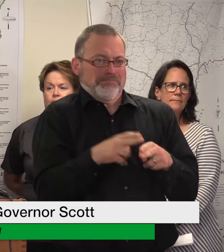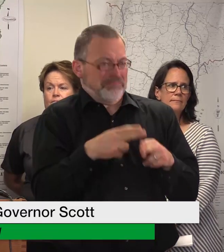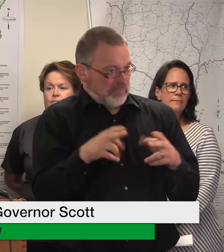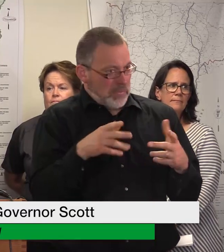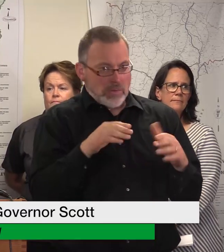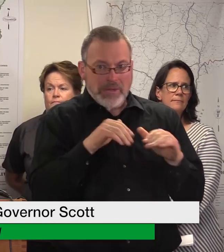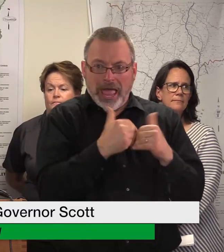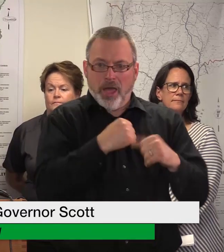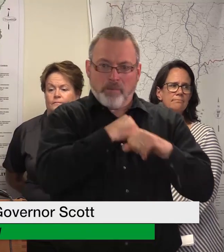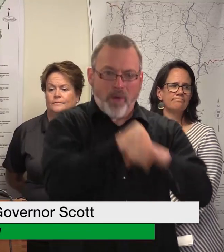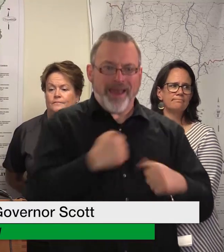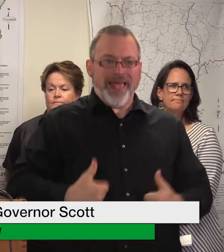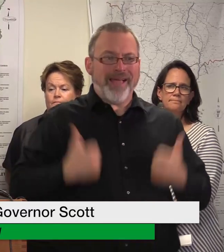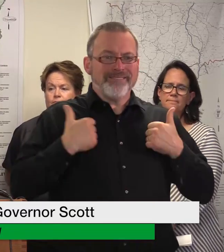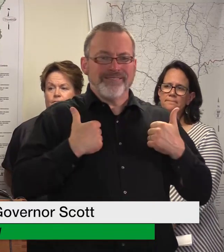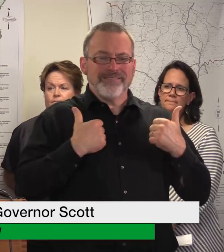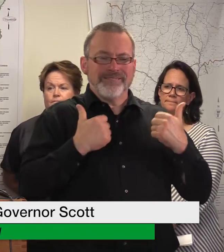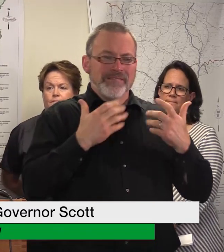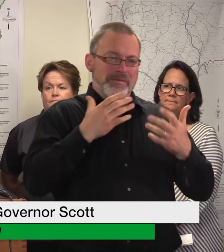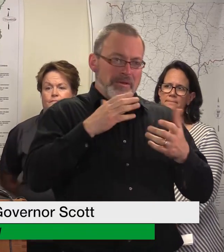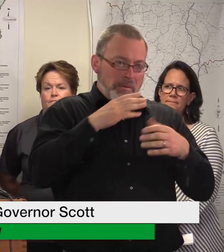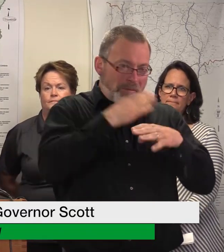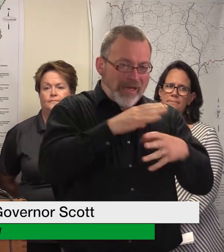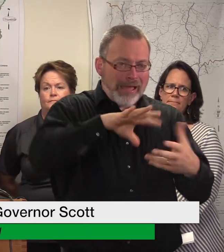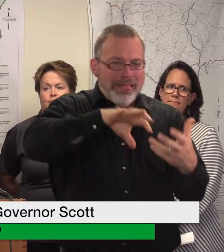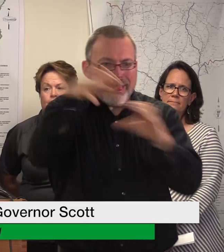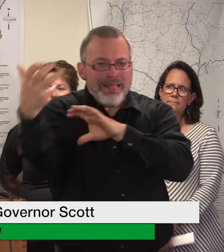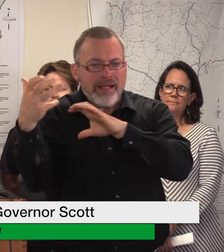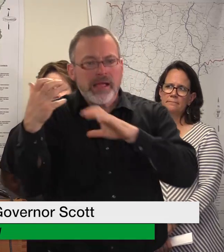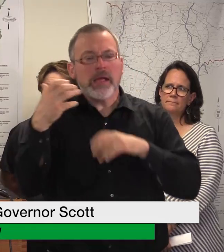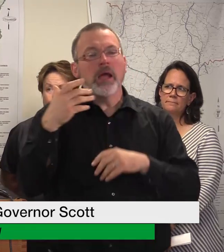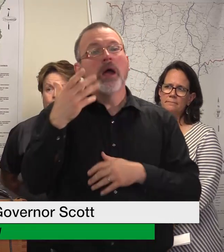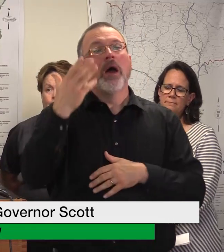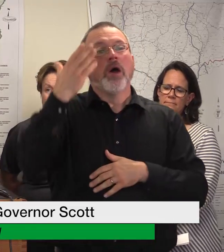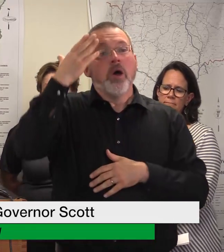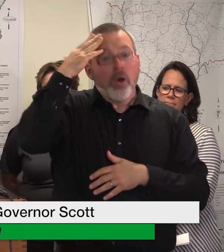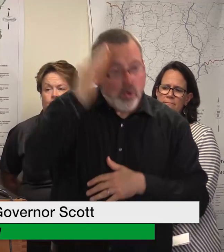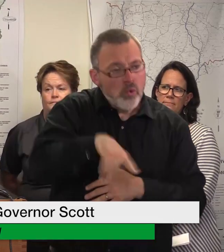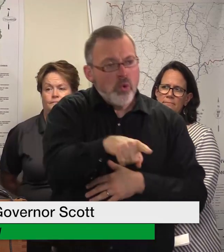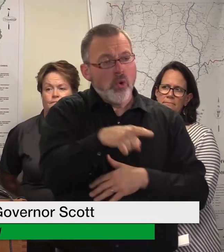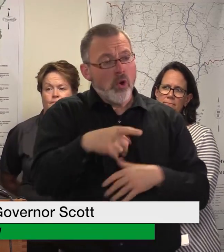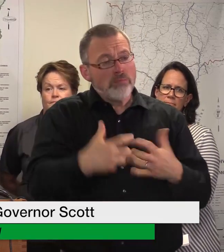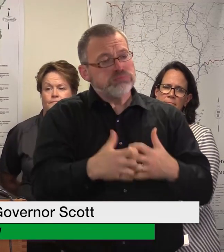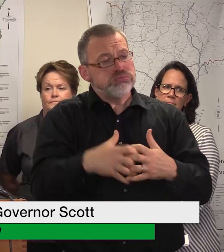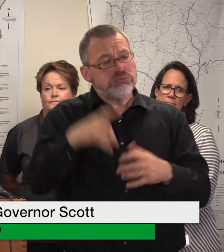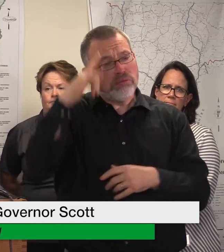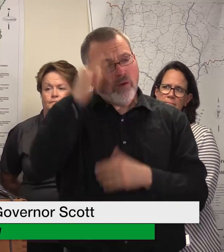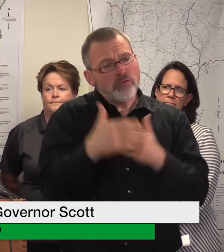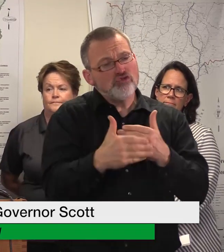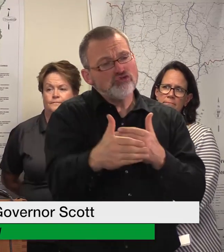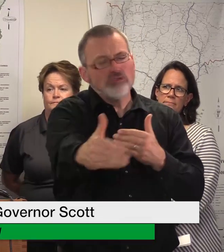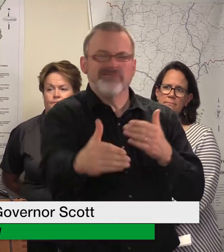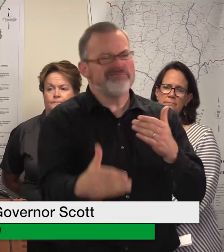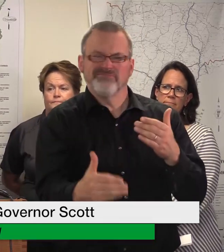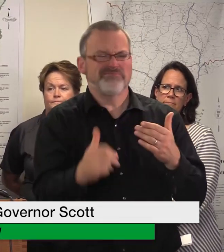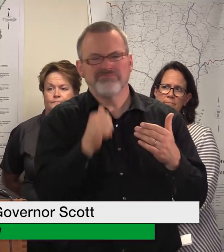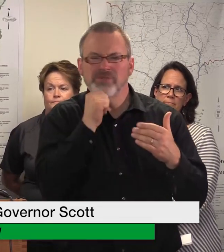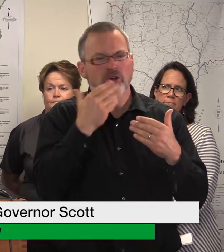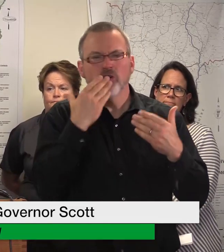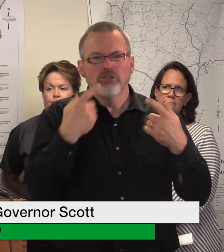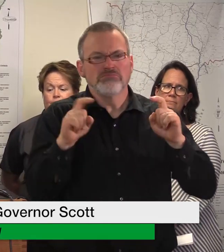So I think we'll see generators around for quite some time in these situations. Not long